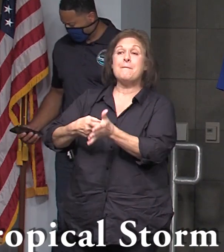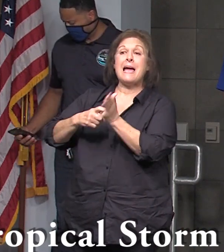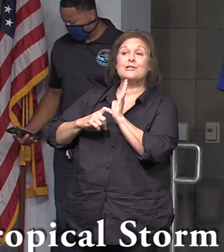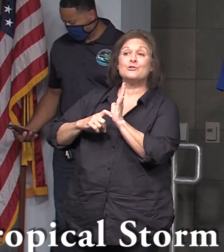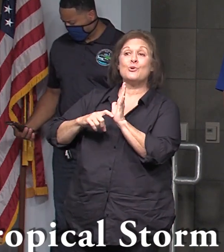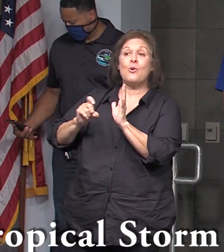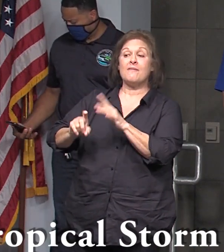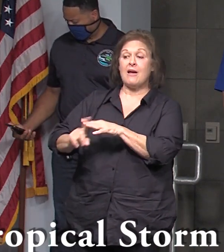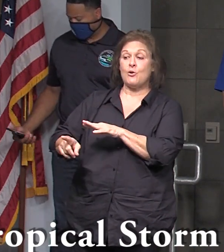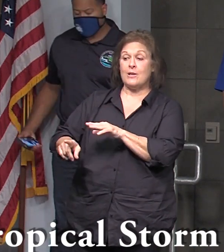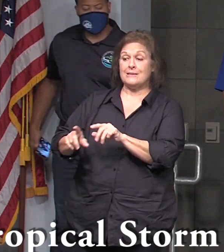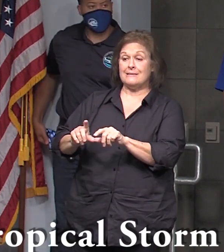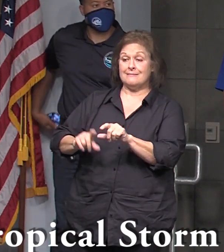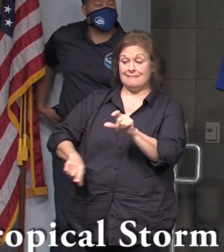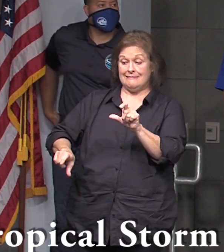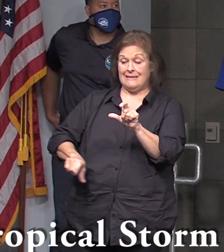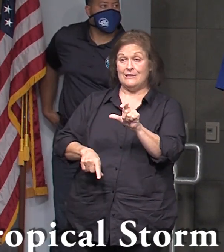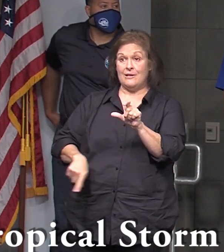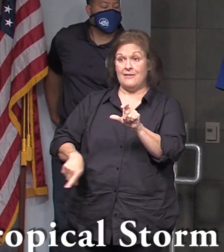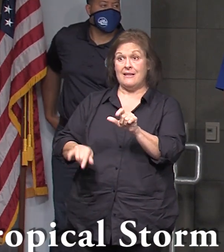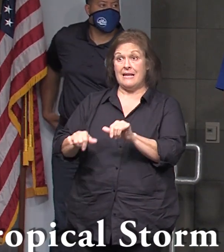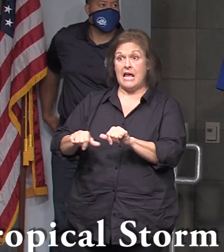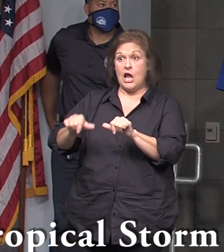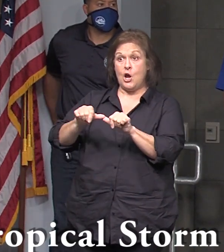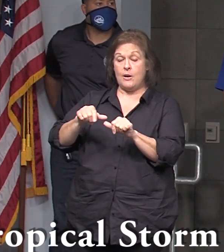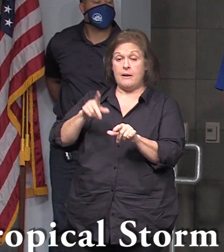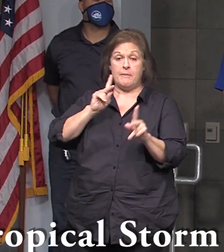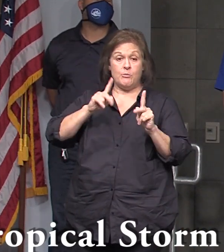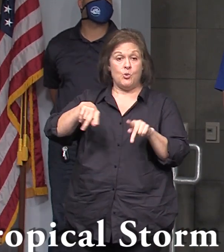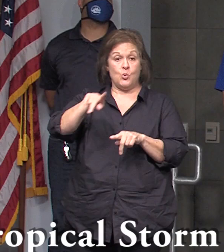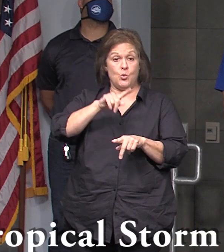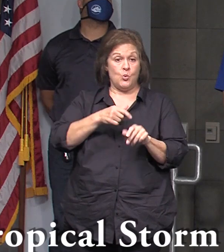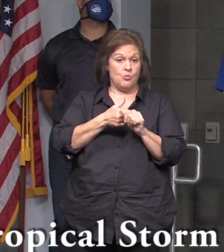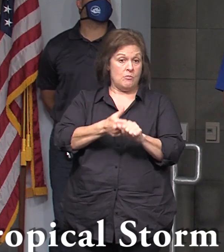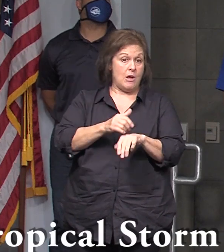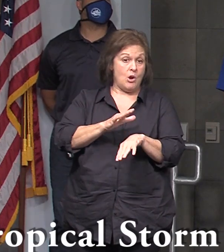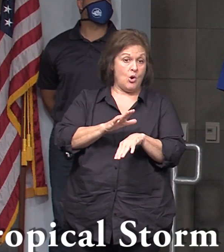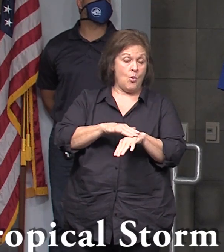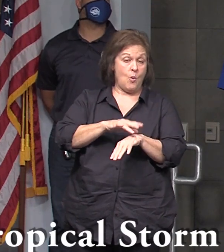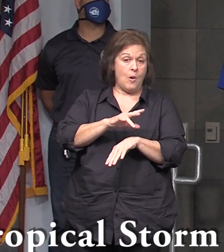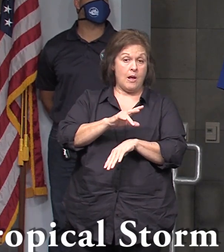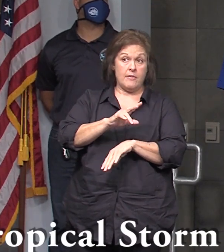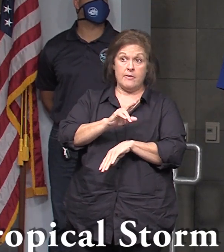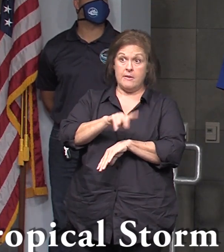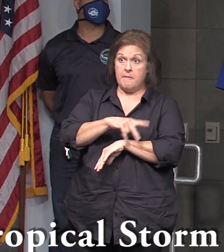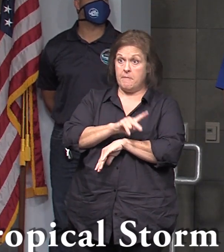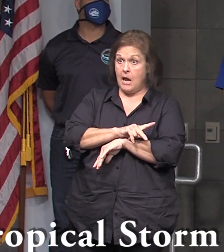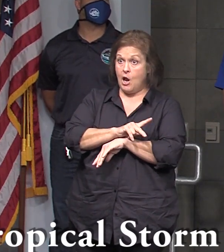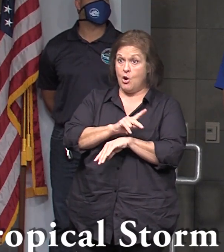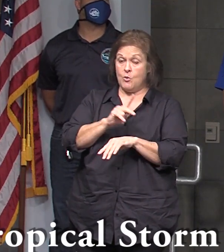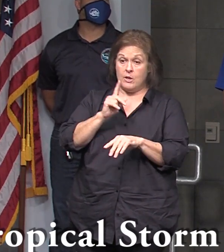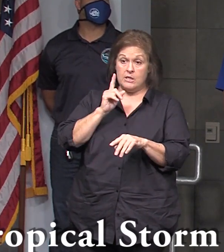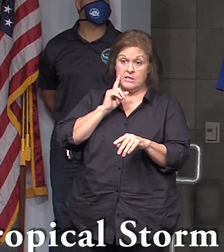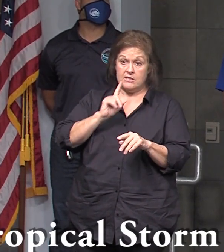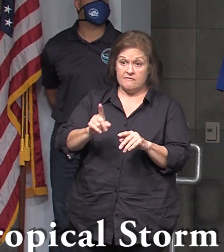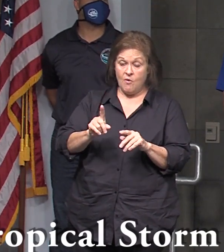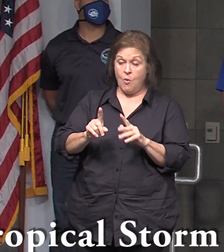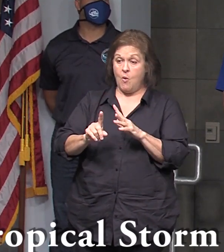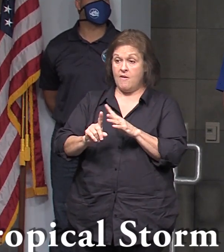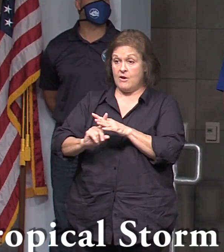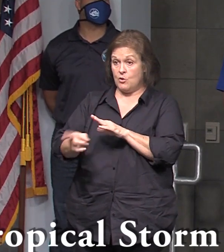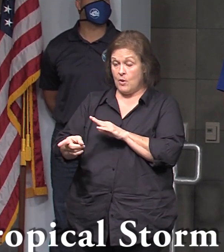evacuation. So customers rely on the parish to implement those mandatory evacuations, the